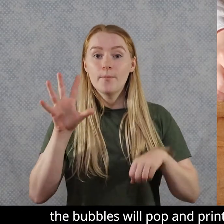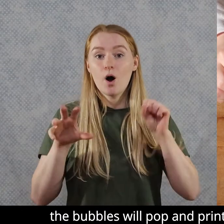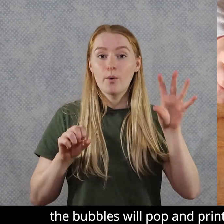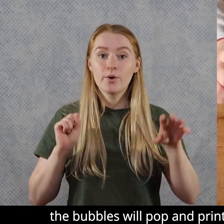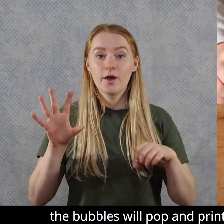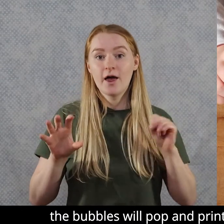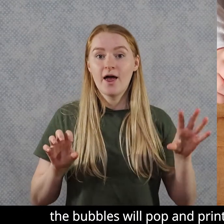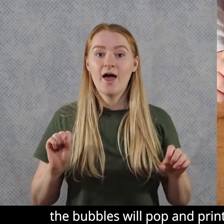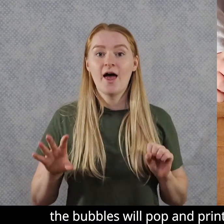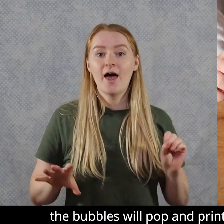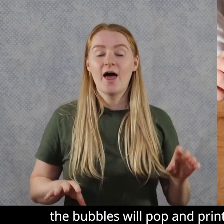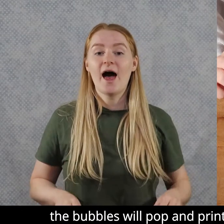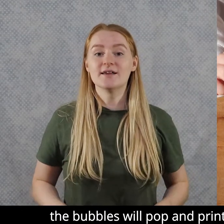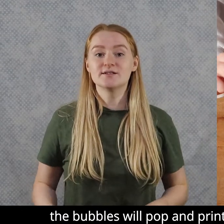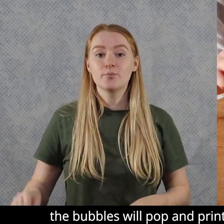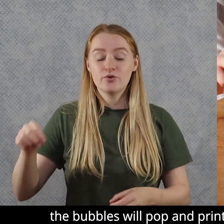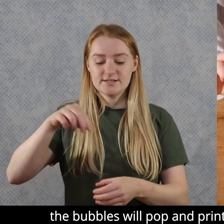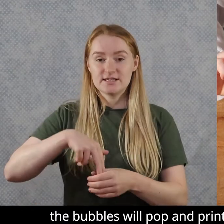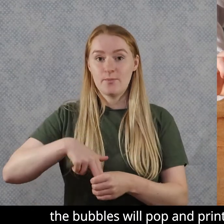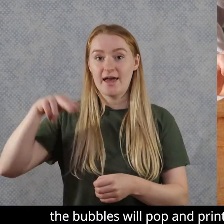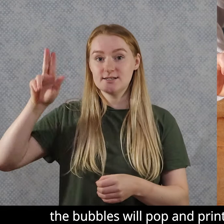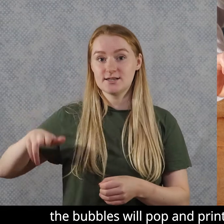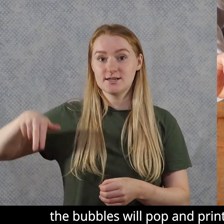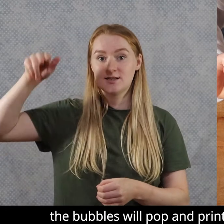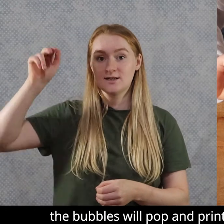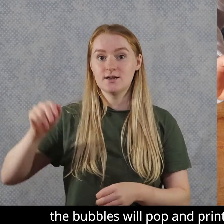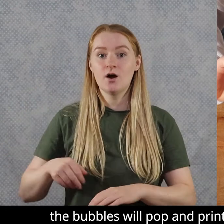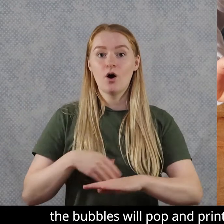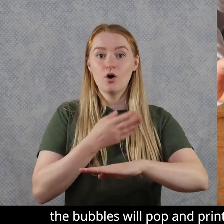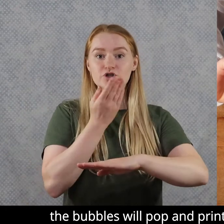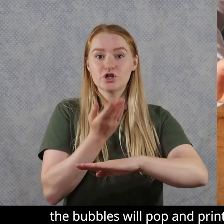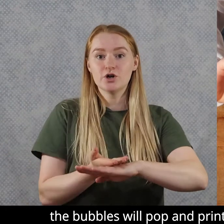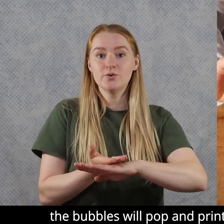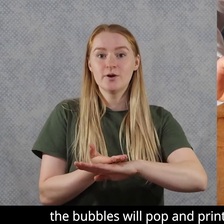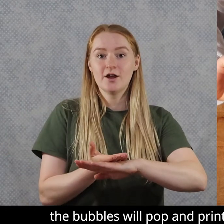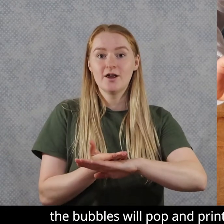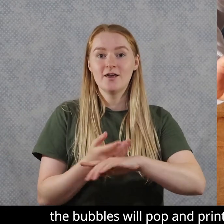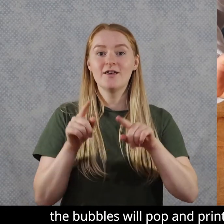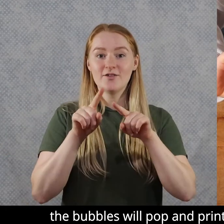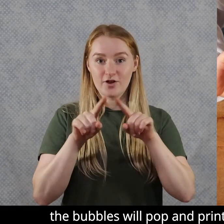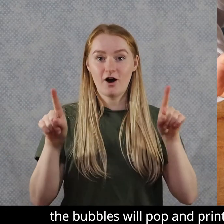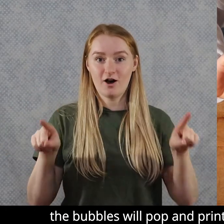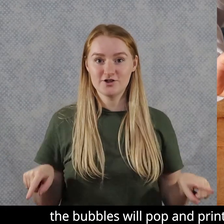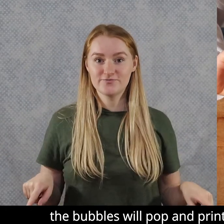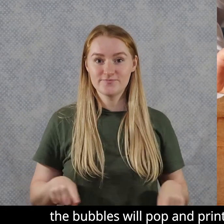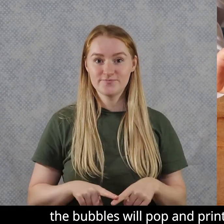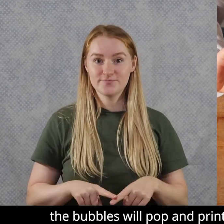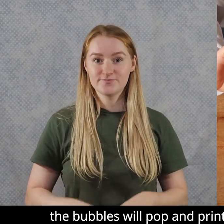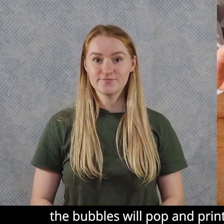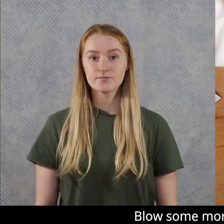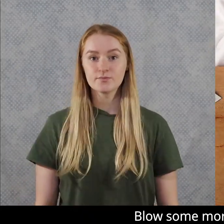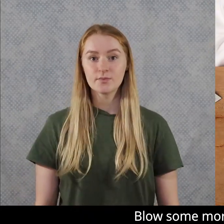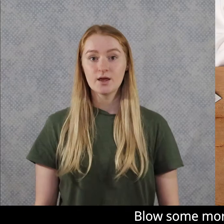will pop and print the paint onto the card.